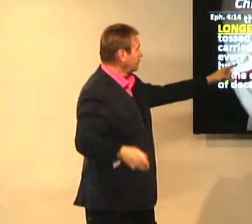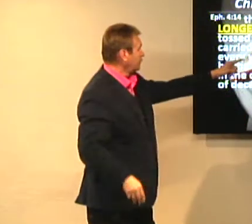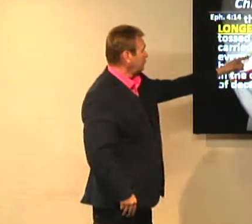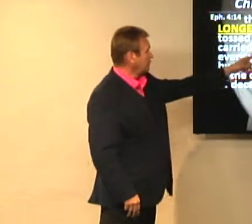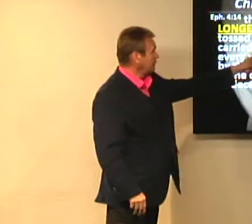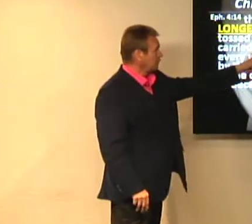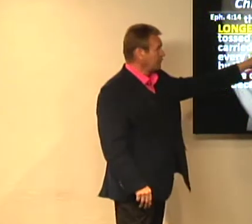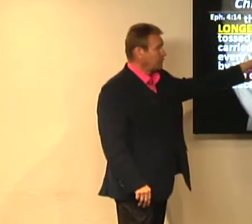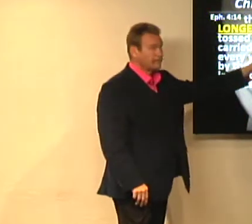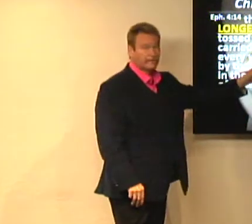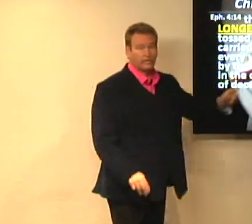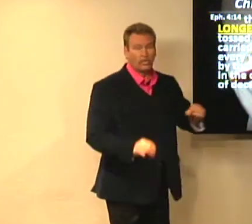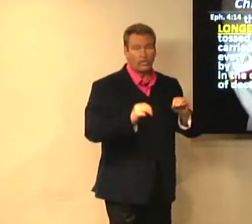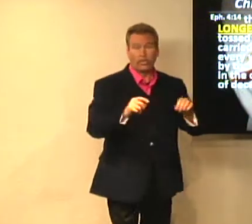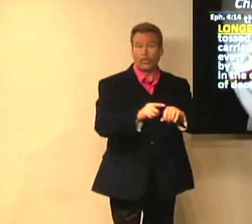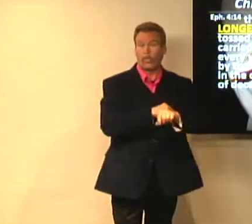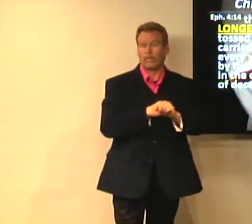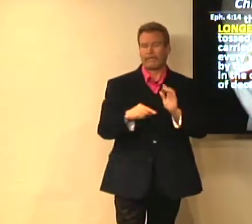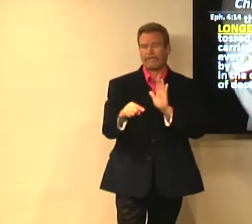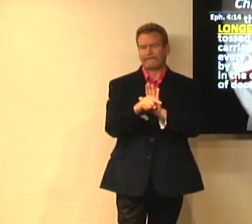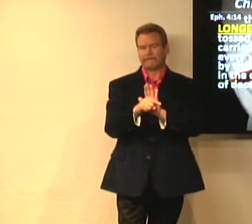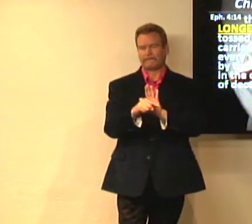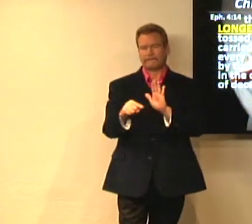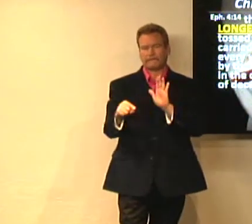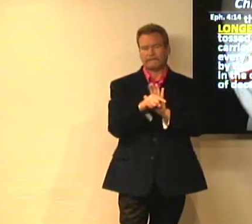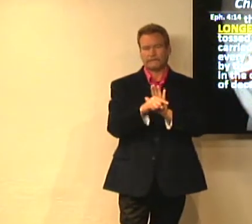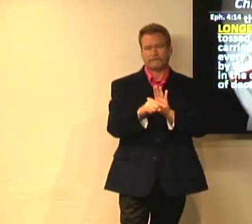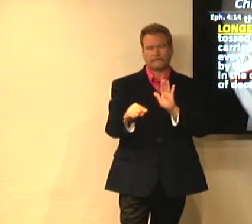You should no longer be negative.